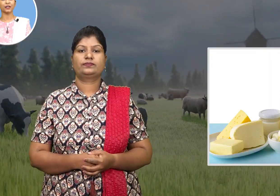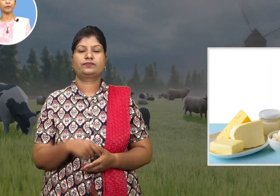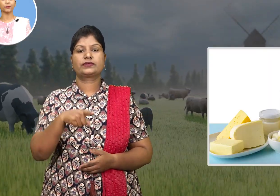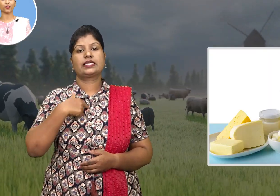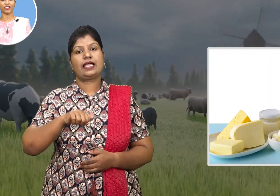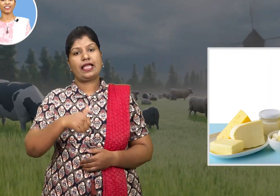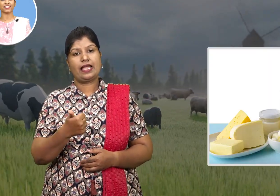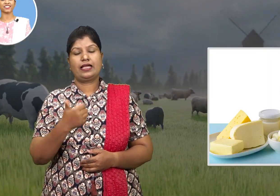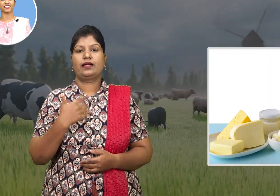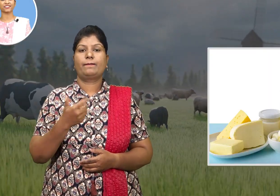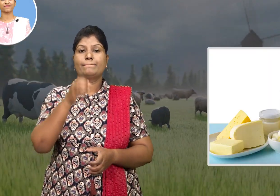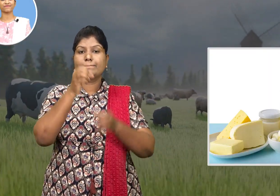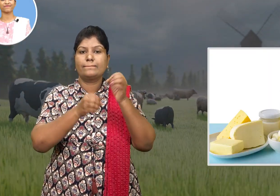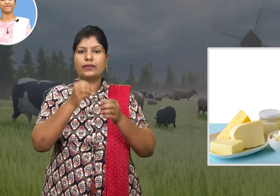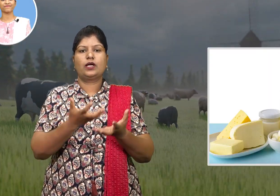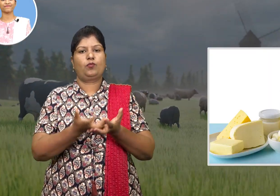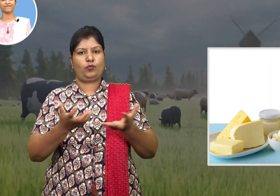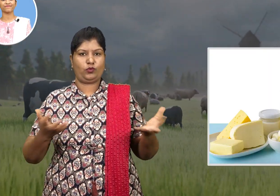and other milk products.